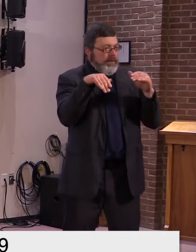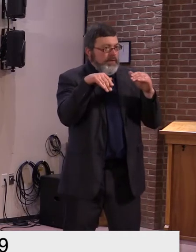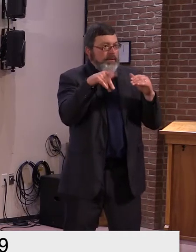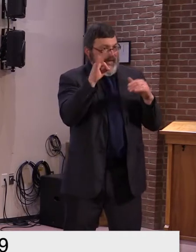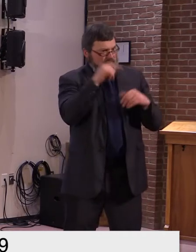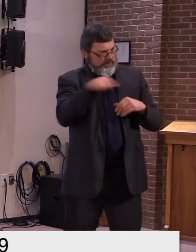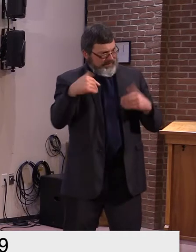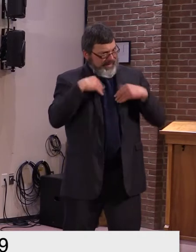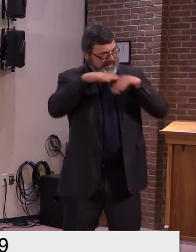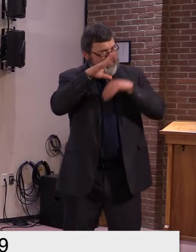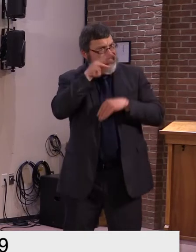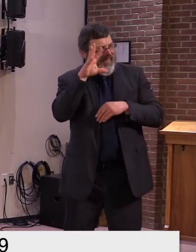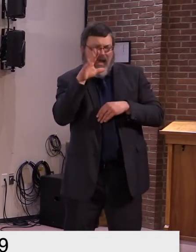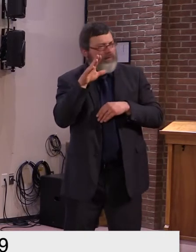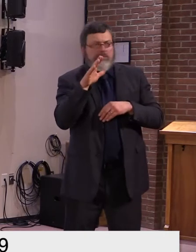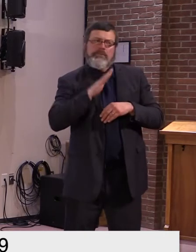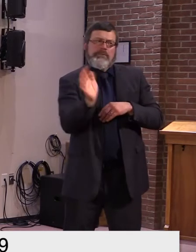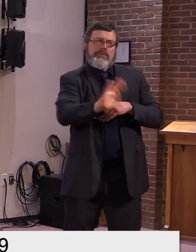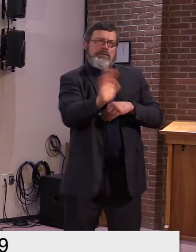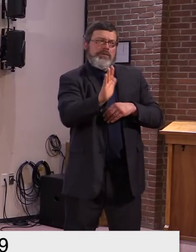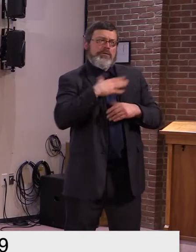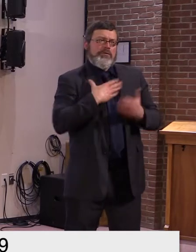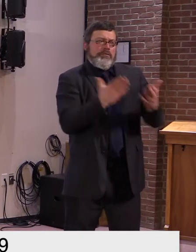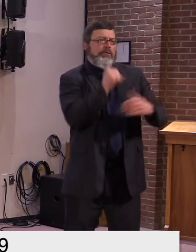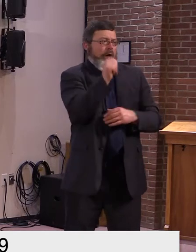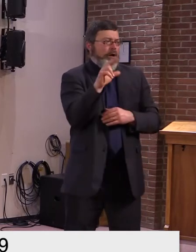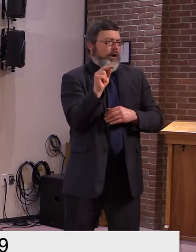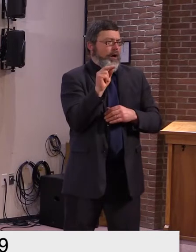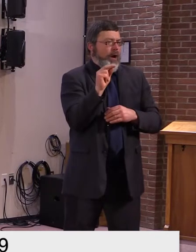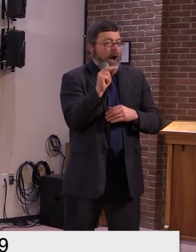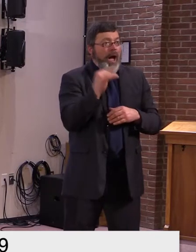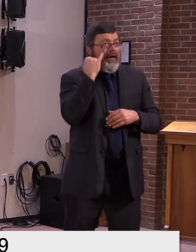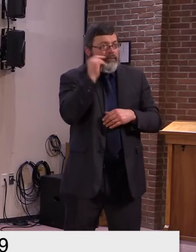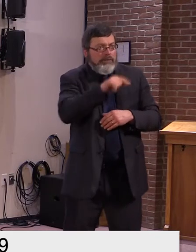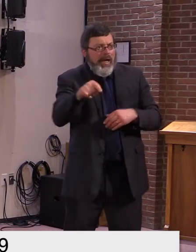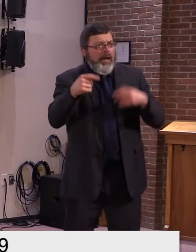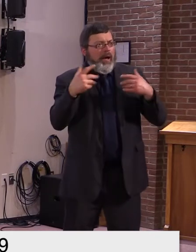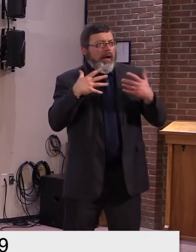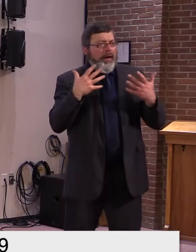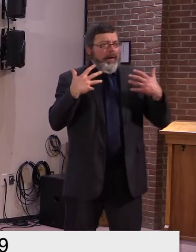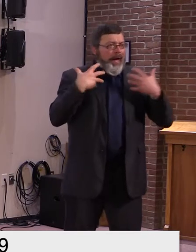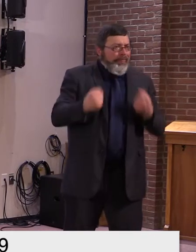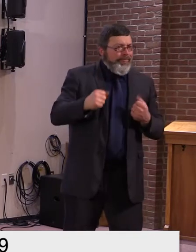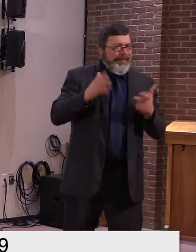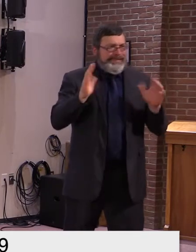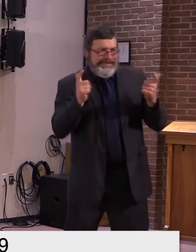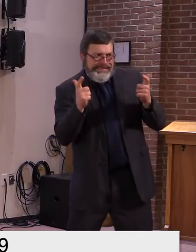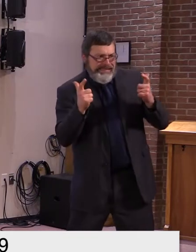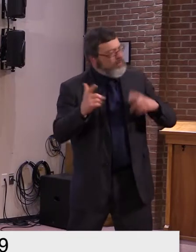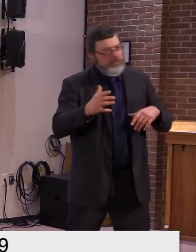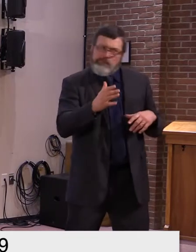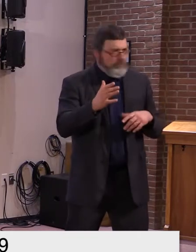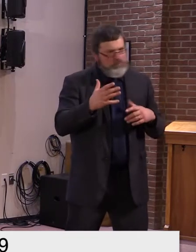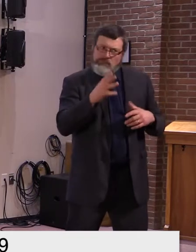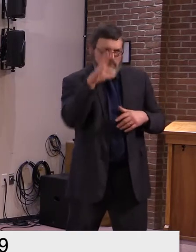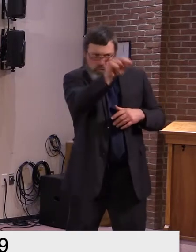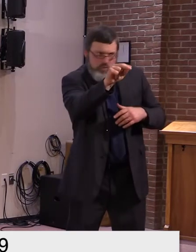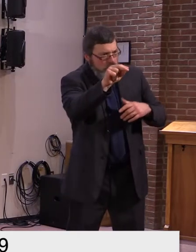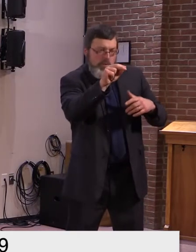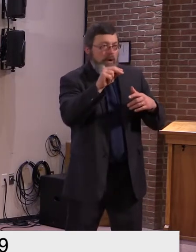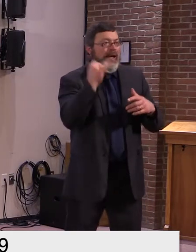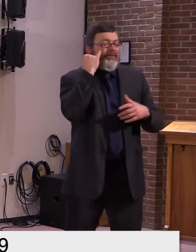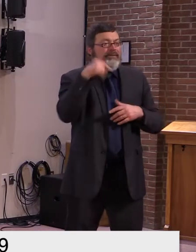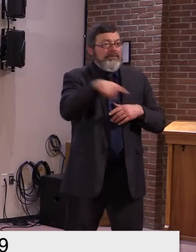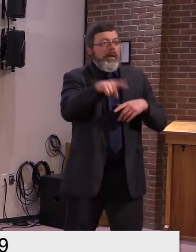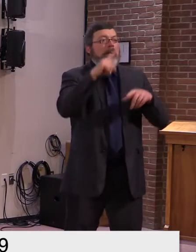in healthcare. As well, if you do gather, we strongly encourage everyone